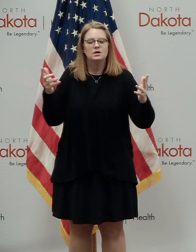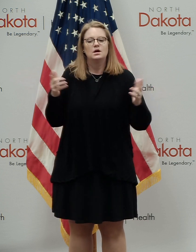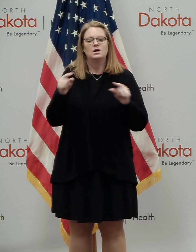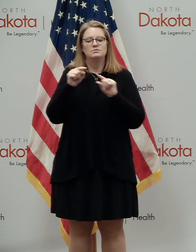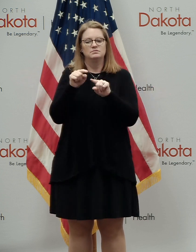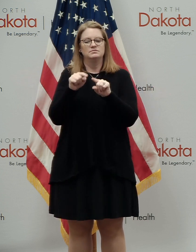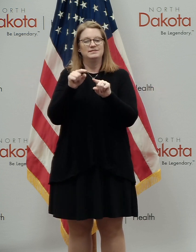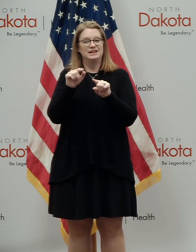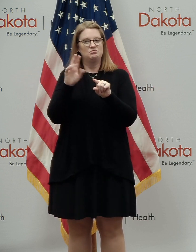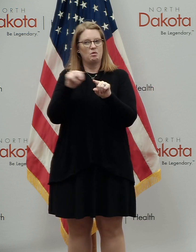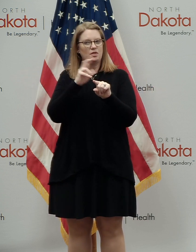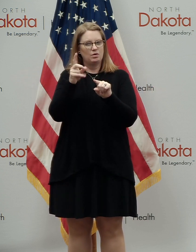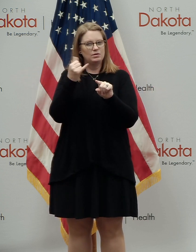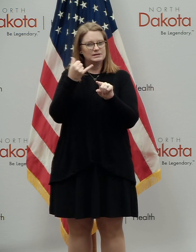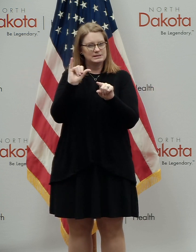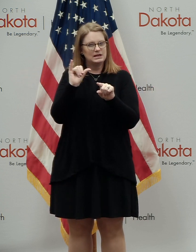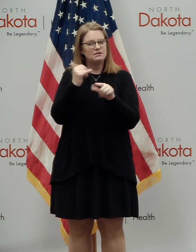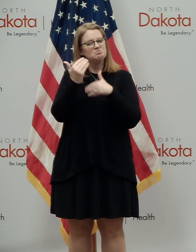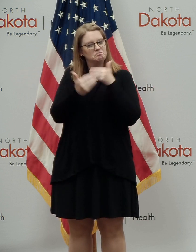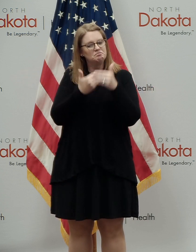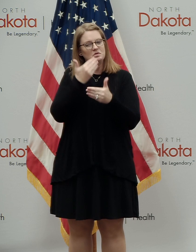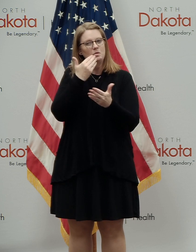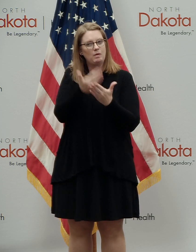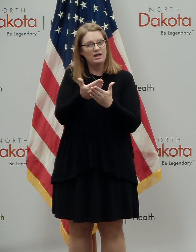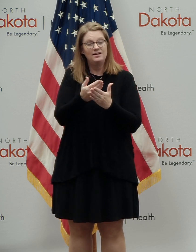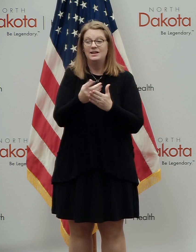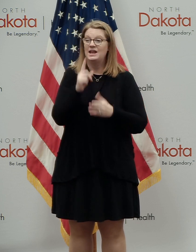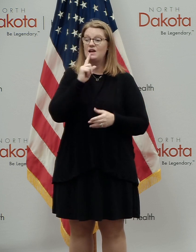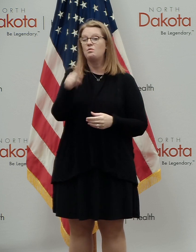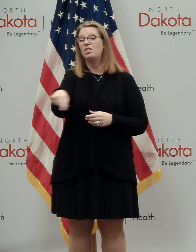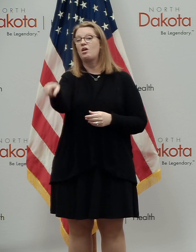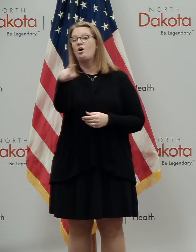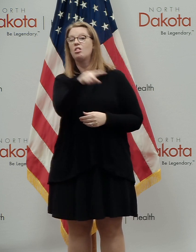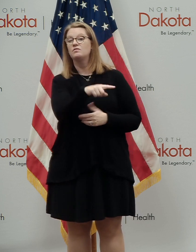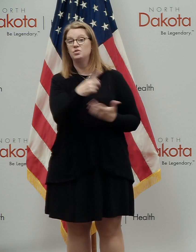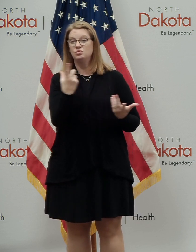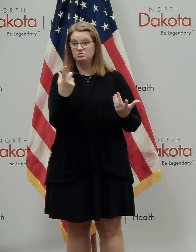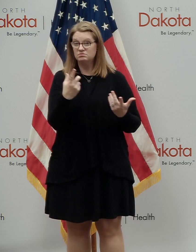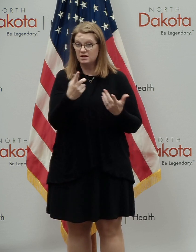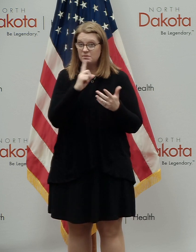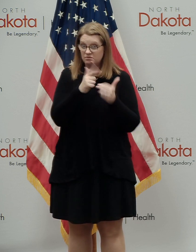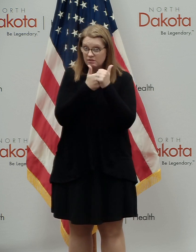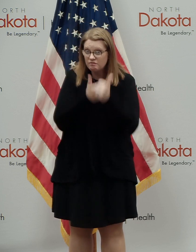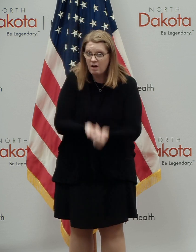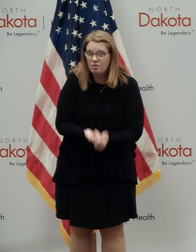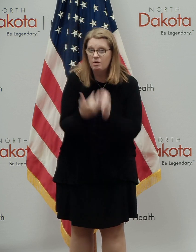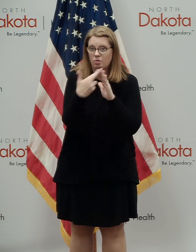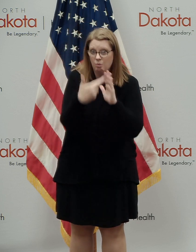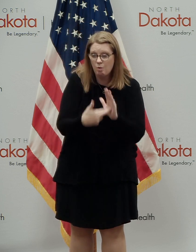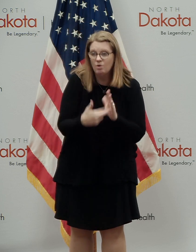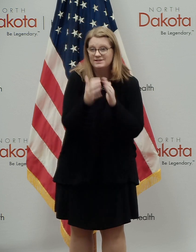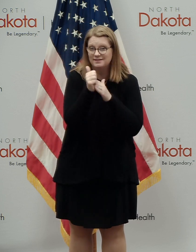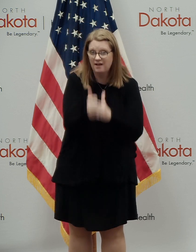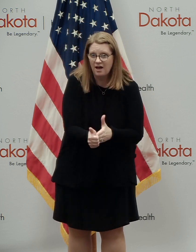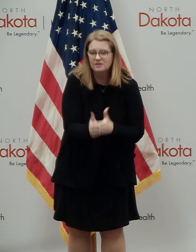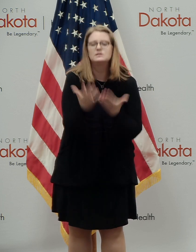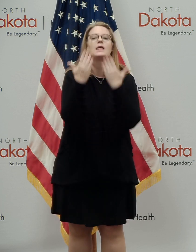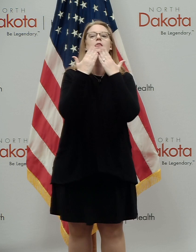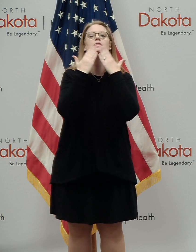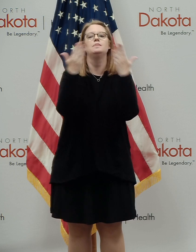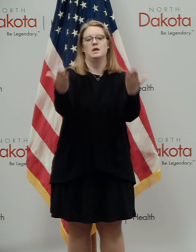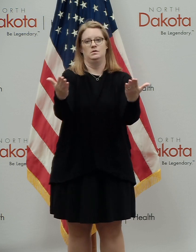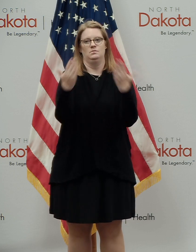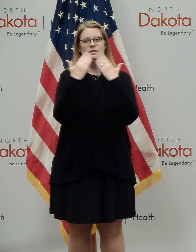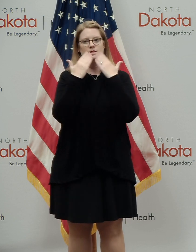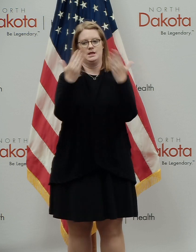Dakota continues to perform well, and I want to thank all North Dakotans who have been doing their part to help put us in this